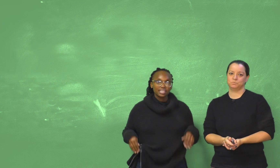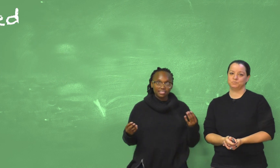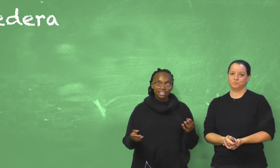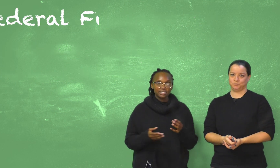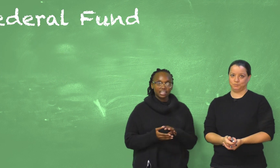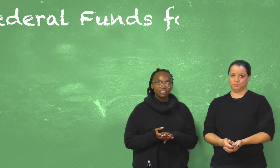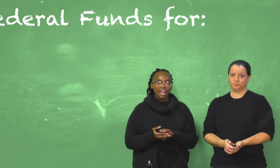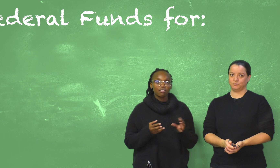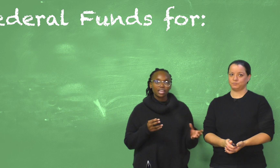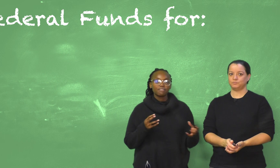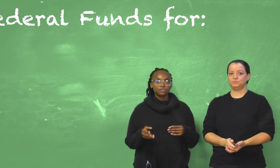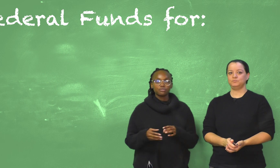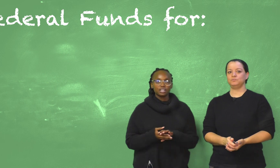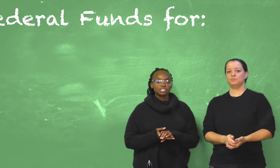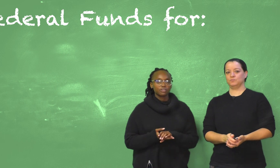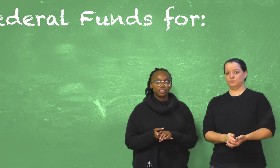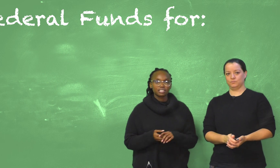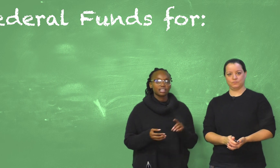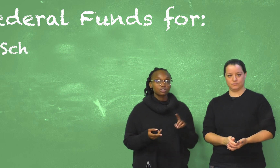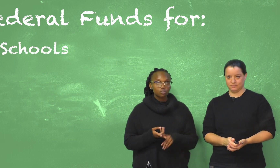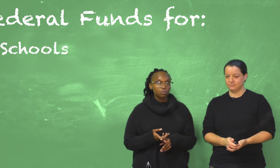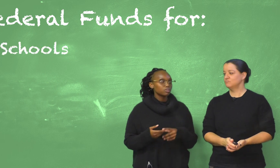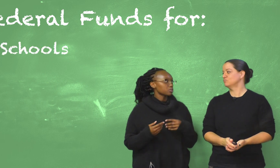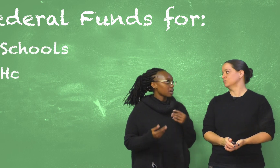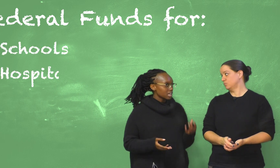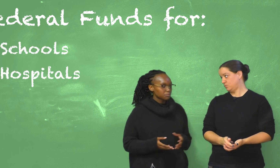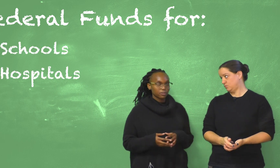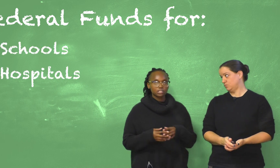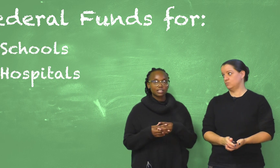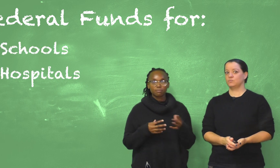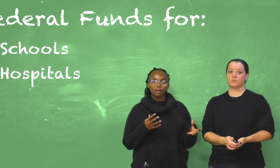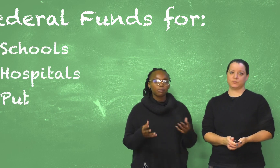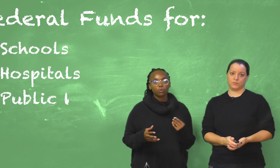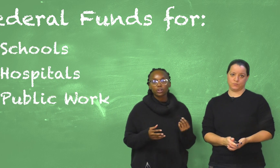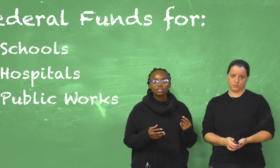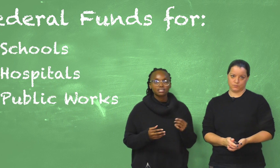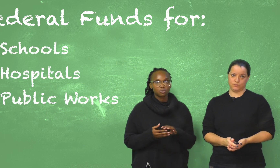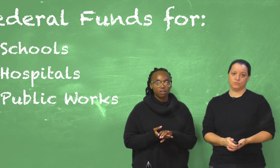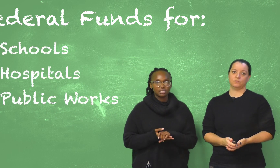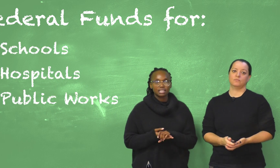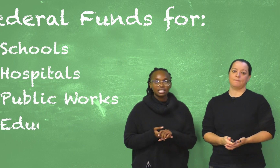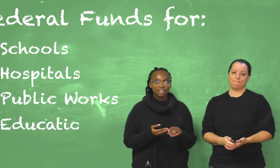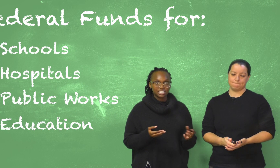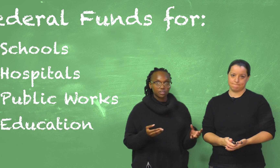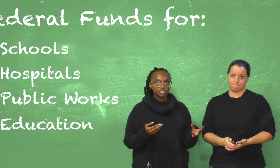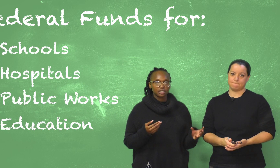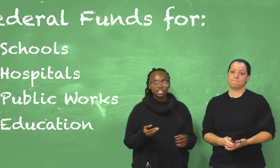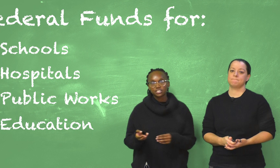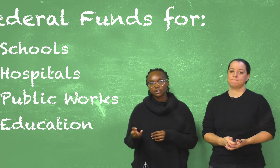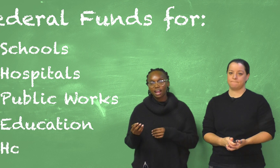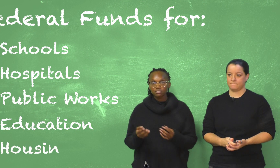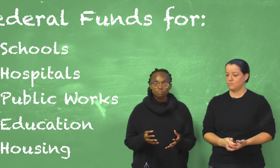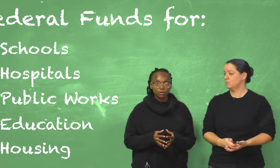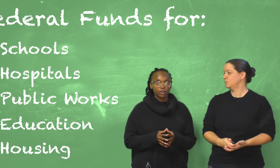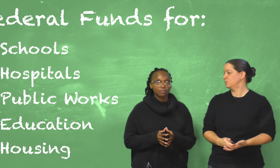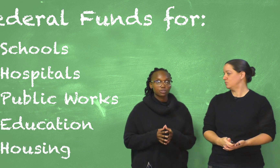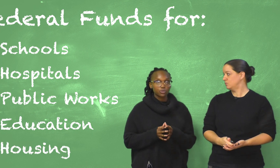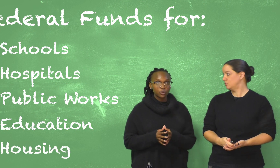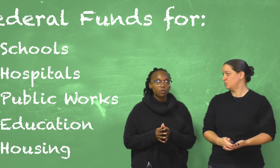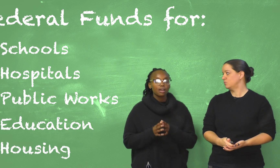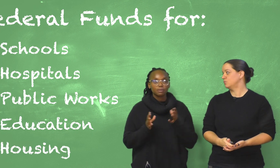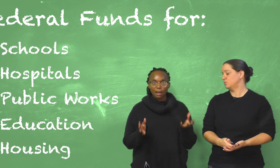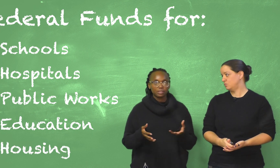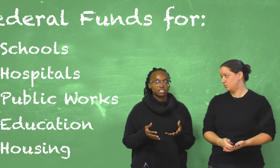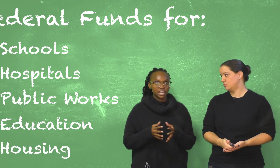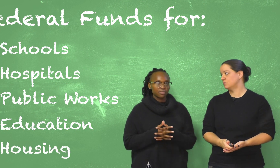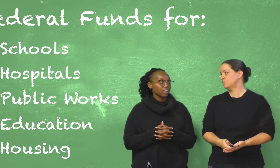so when they get that data, they allocate federal funds for things like schools or hospitals, different public works, as well as national education or housing programs